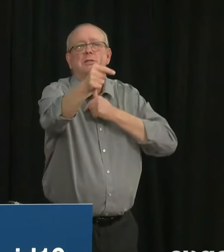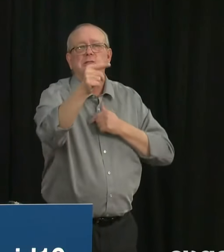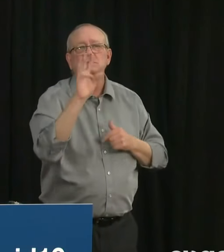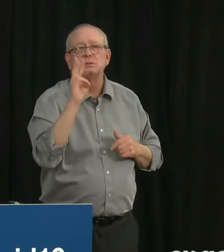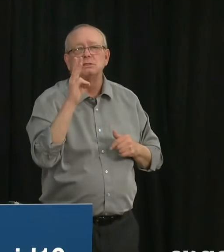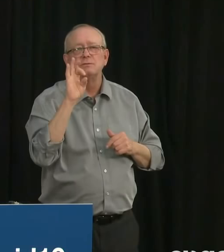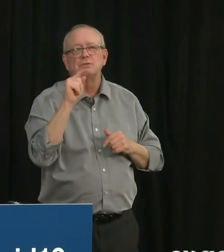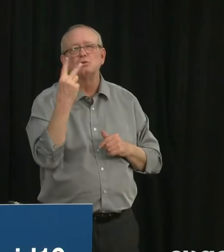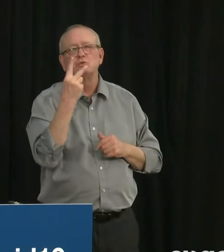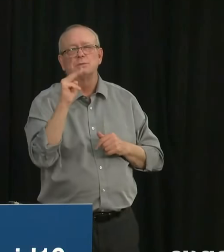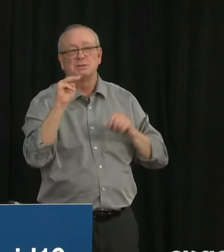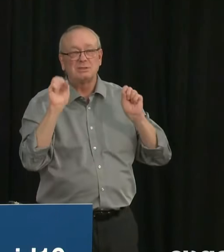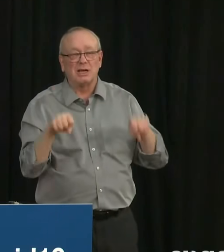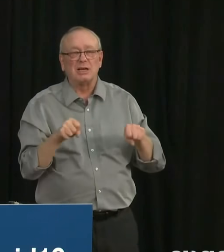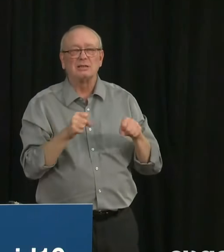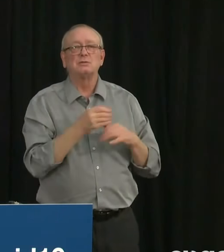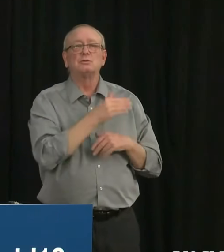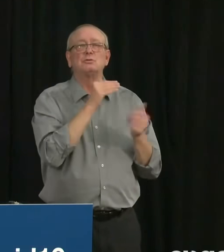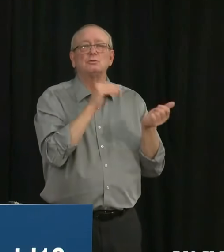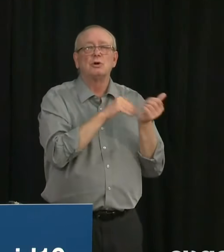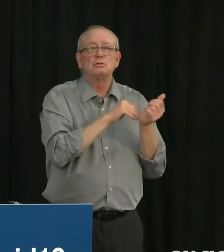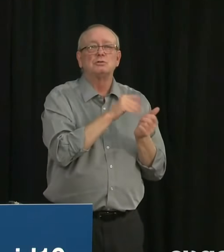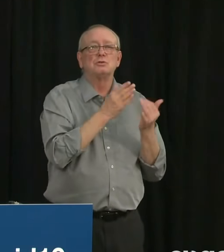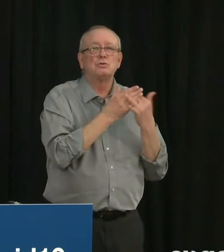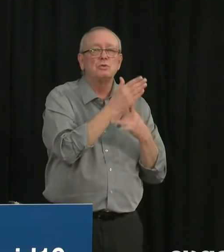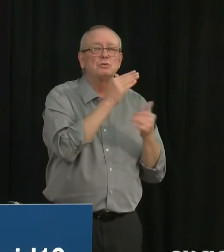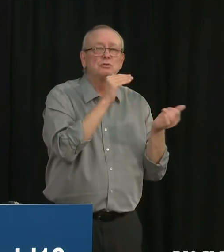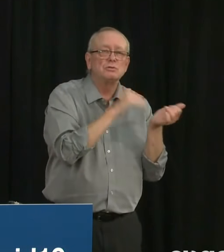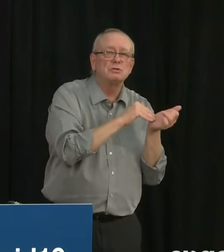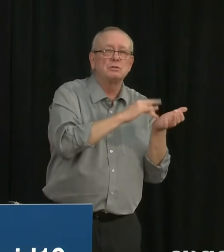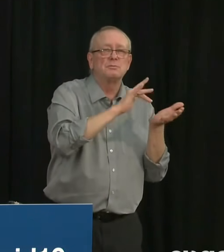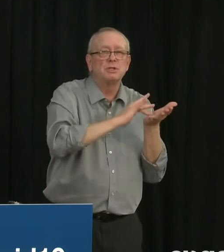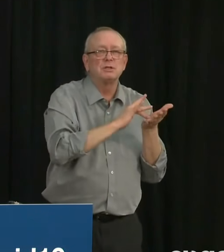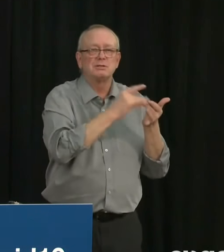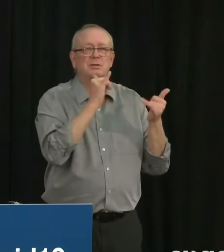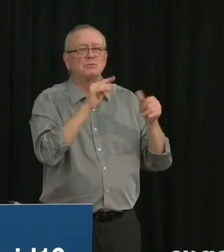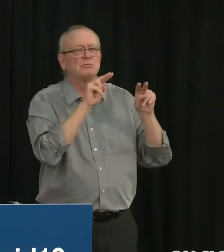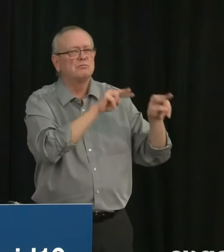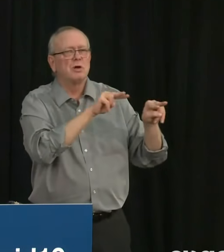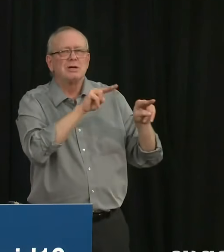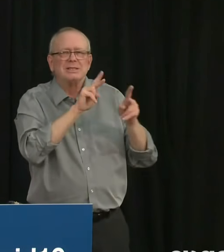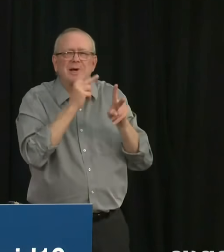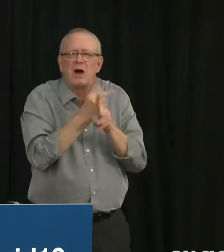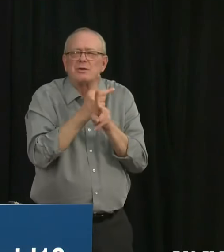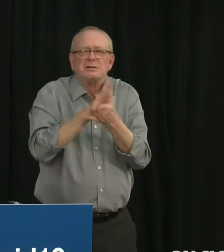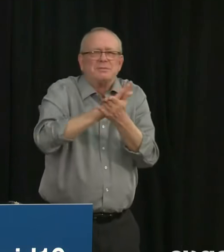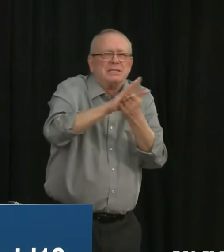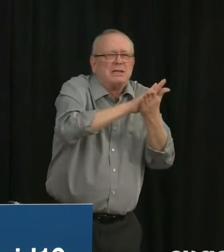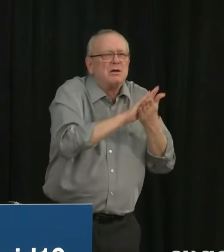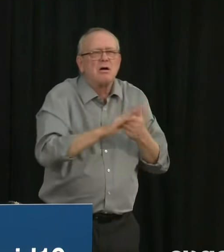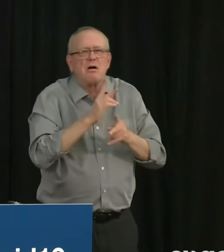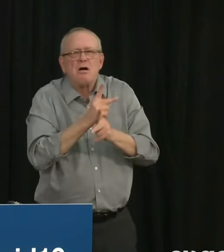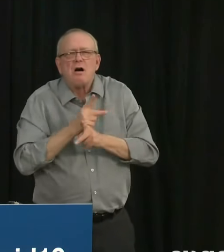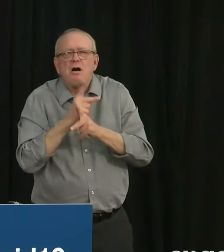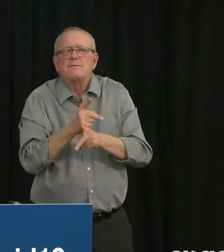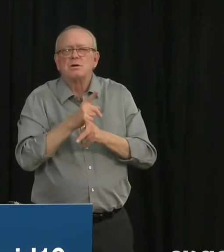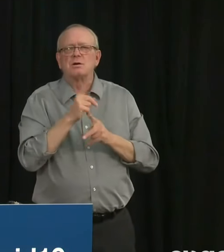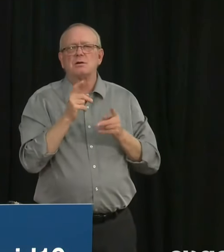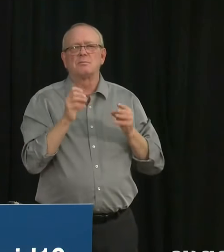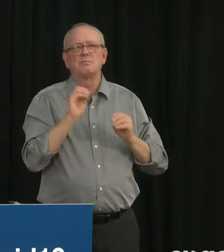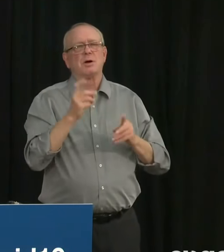control measures. Alberta Health has also been monitoring evidence and outbreaks since the onset of the COVID-19